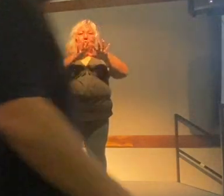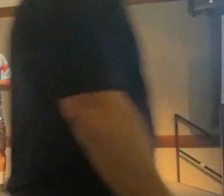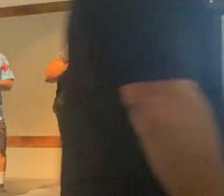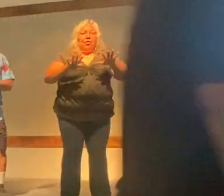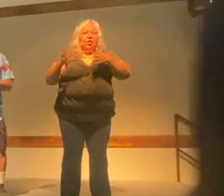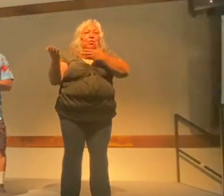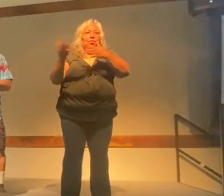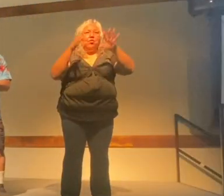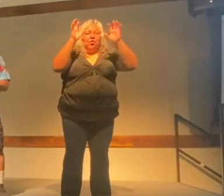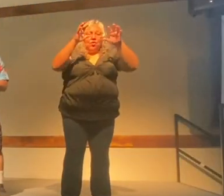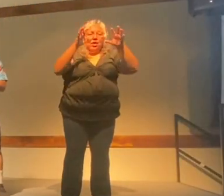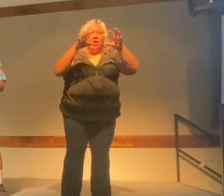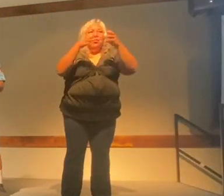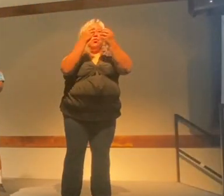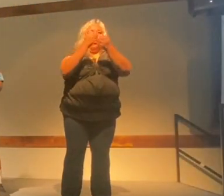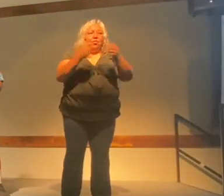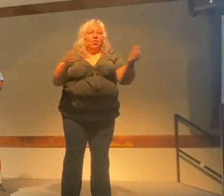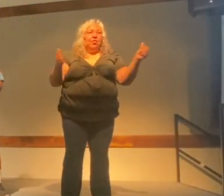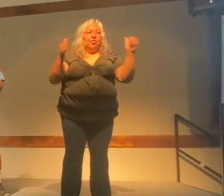those fires, Lord.